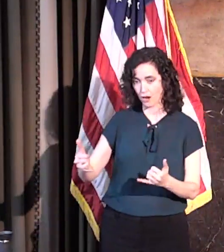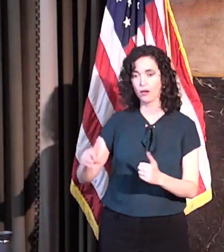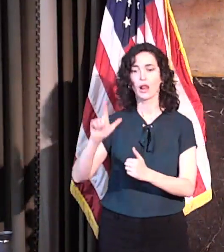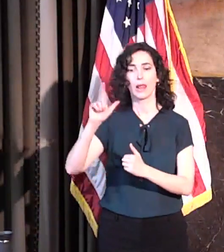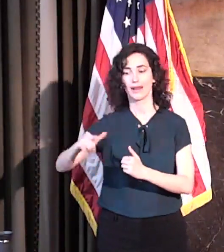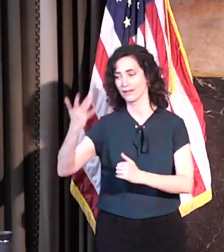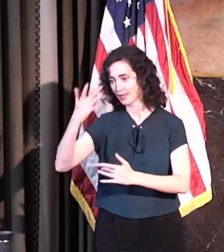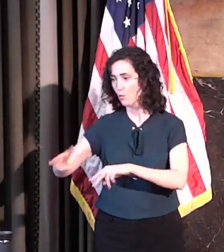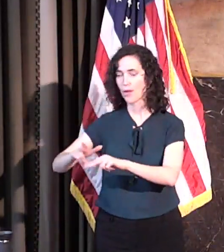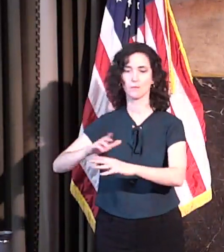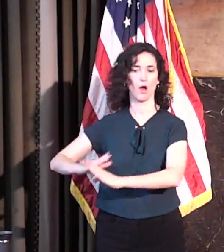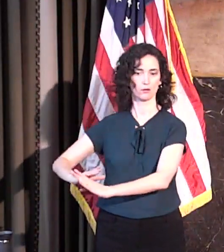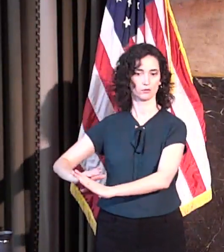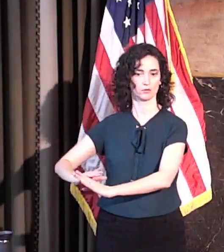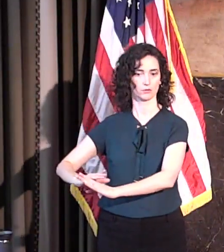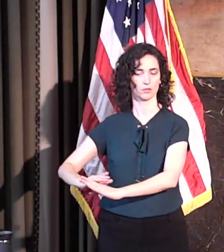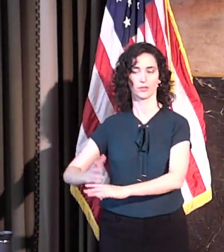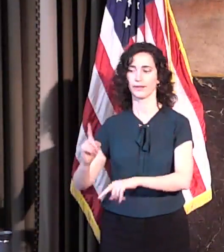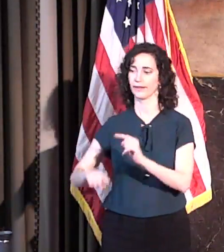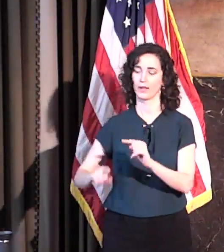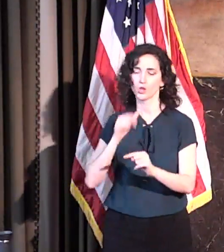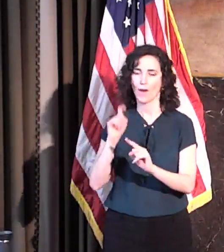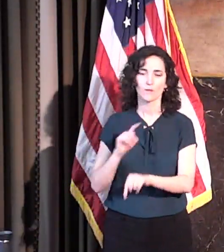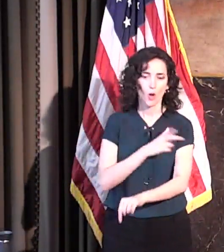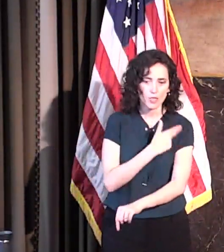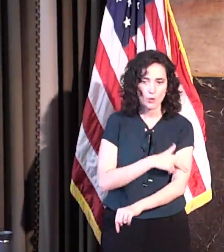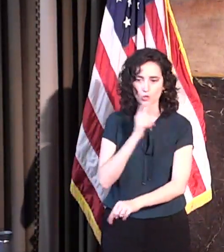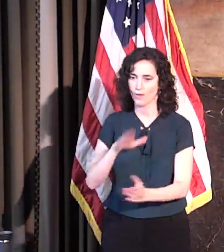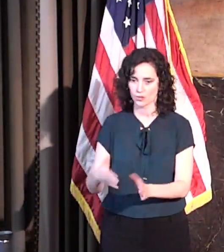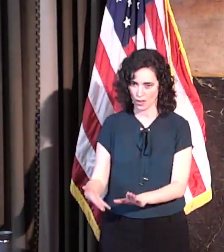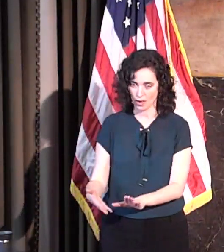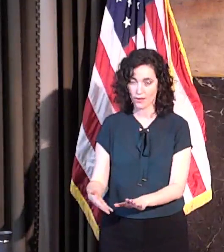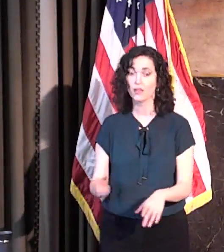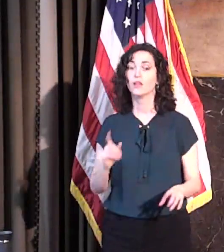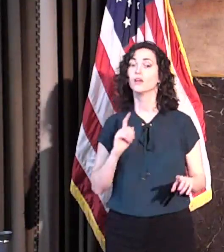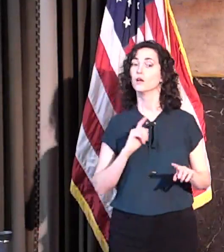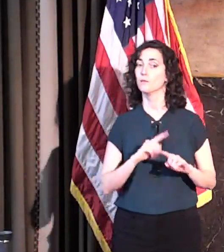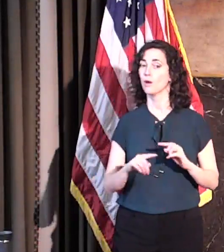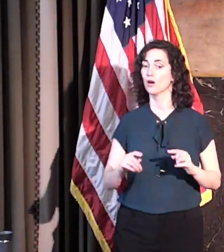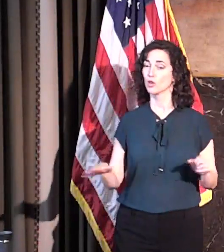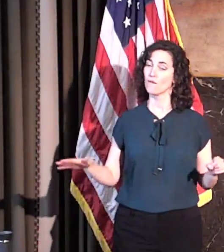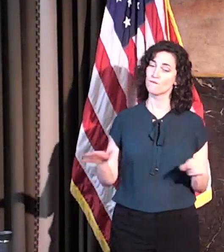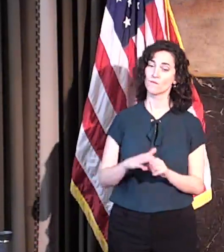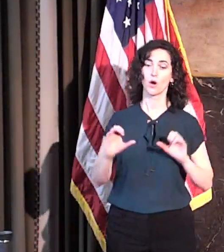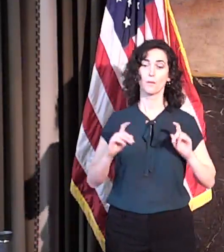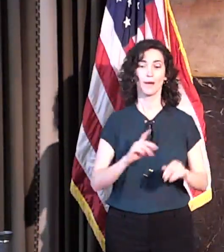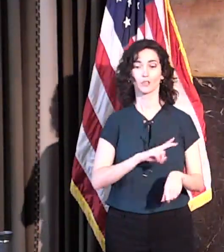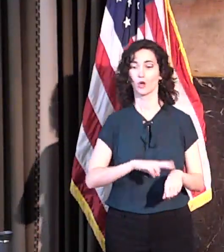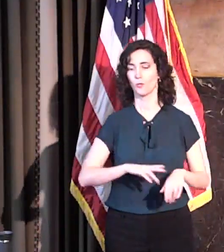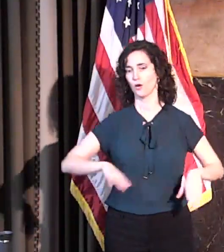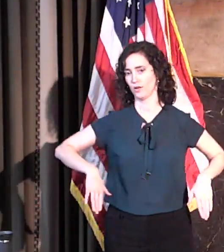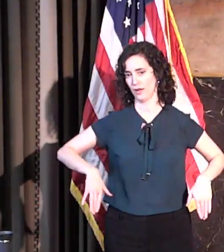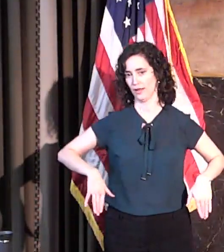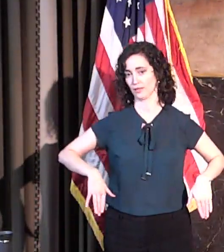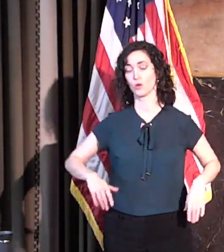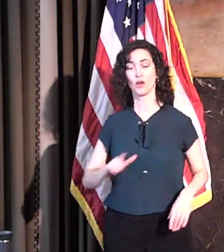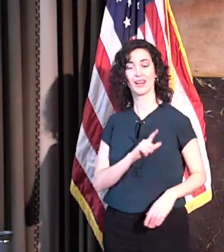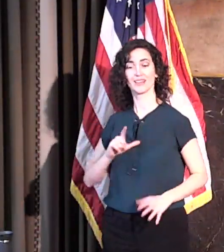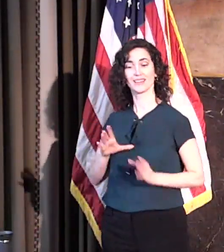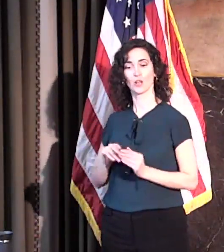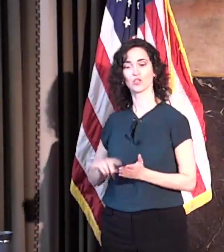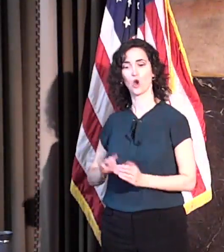forth. But there were some things that won't be fully back to normal. The legislative session will start on Monday, but